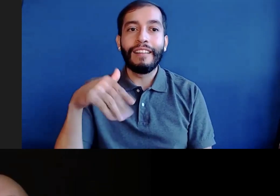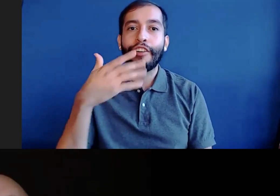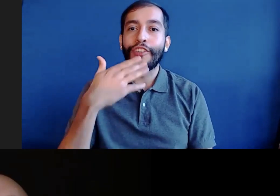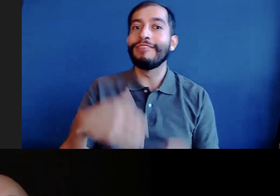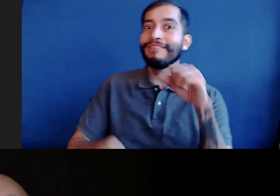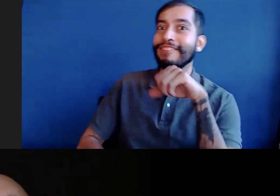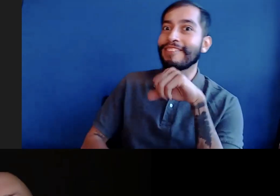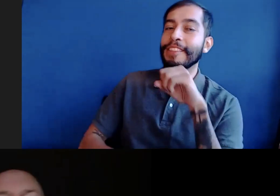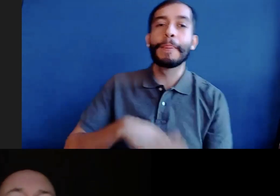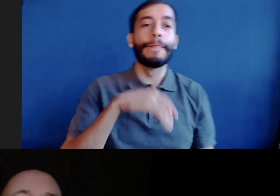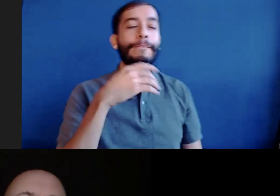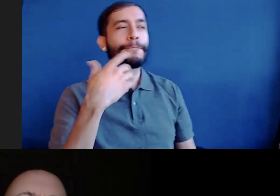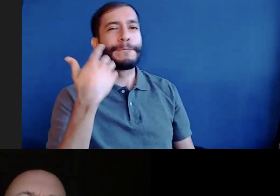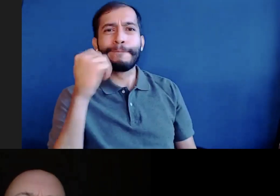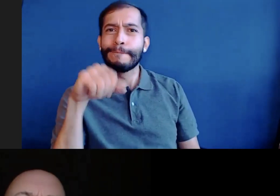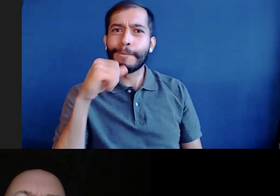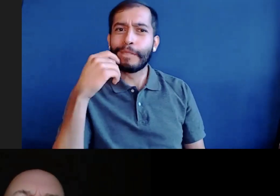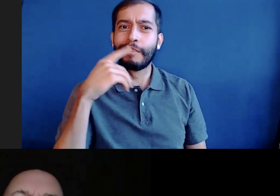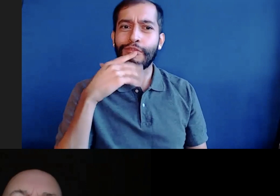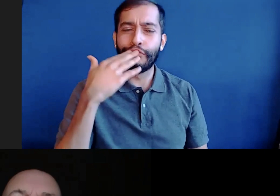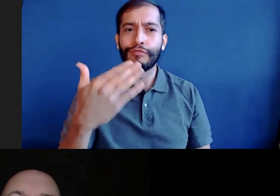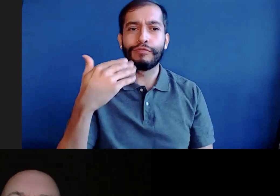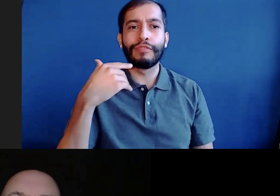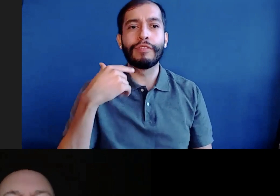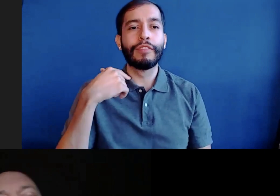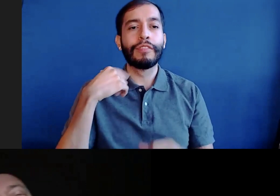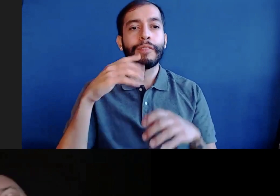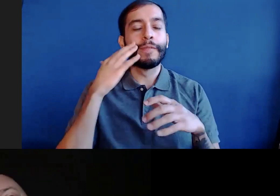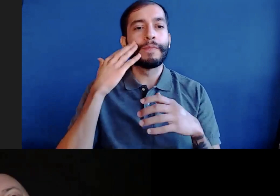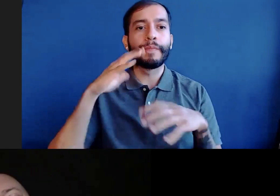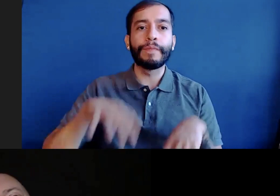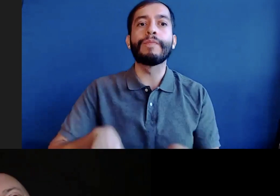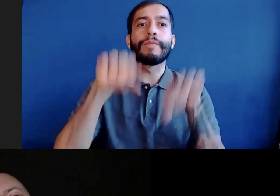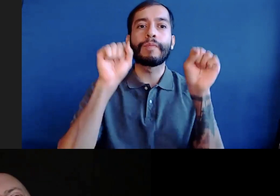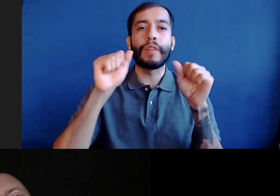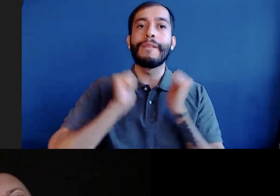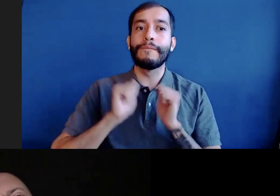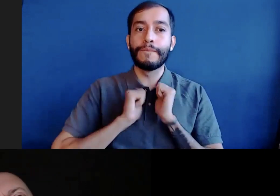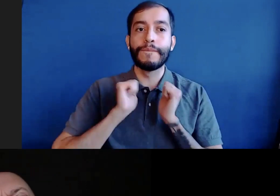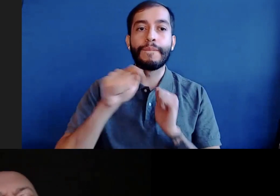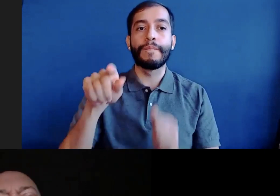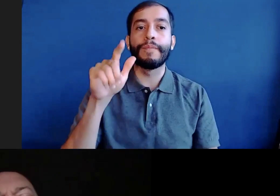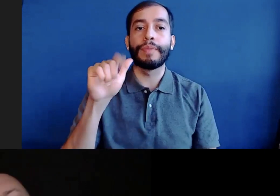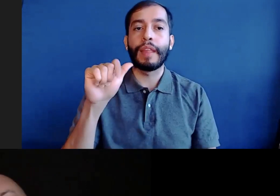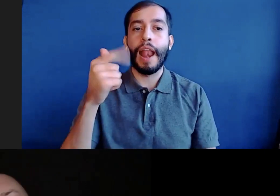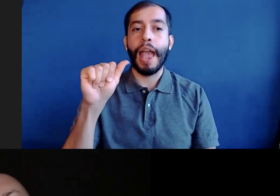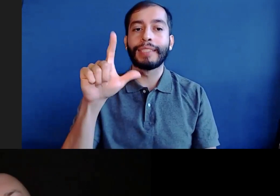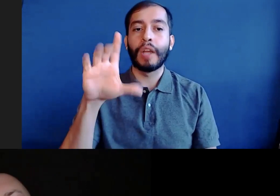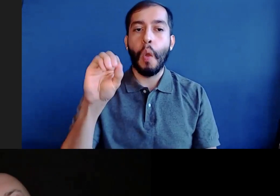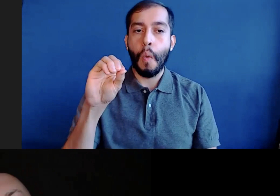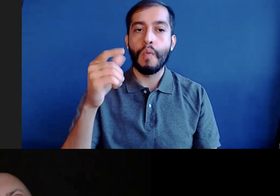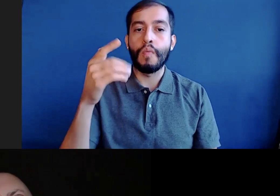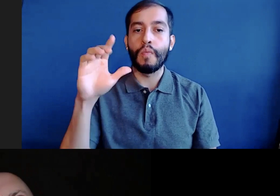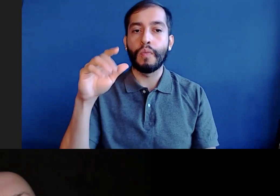was asked to take over a theatre company in Glasgow with a guy called Robert Softly, and we kind of and